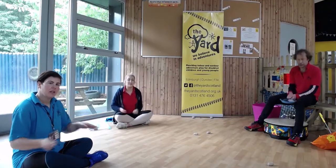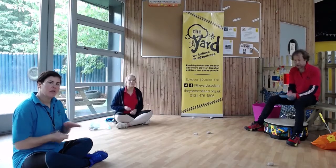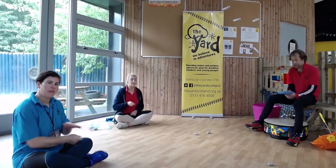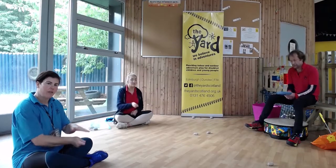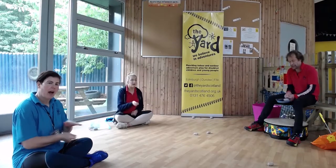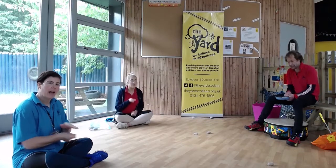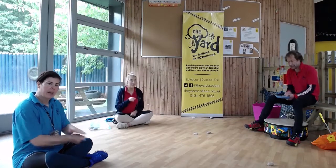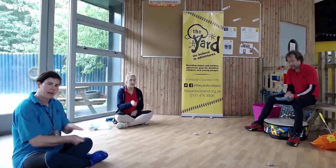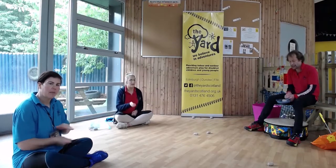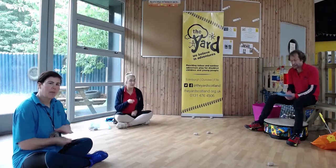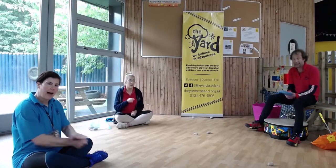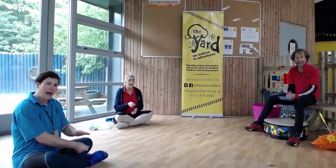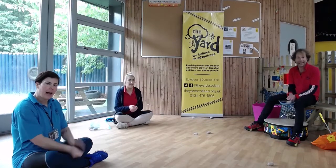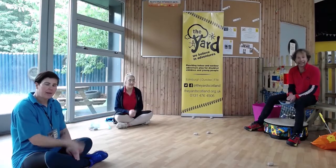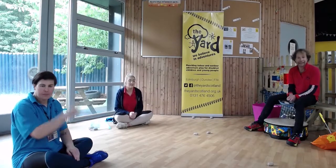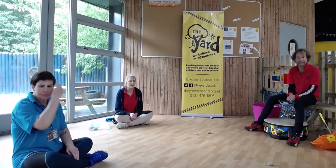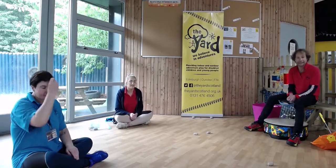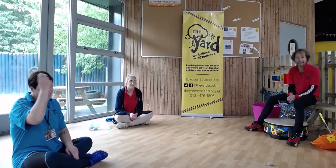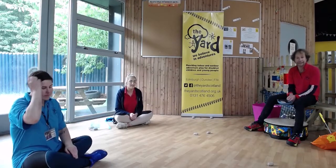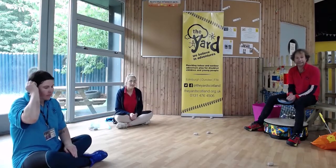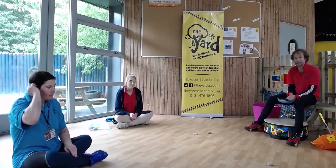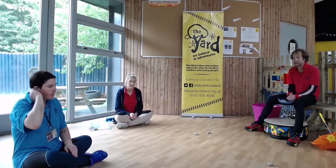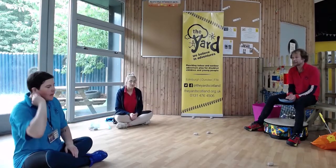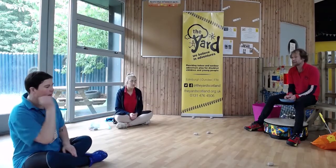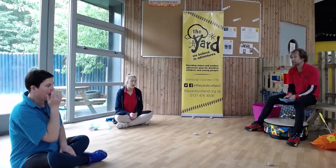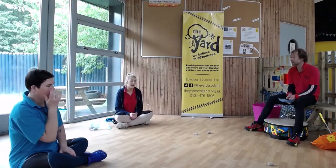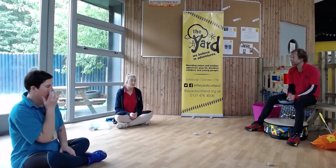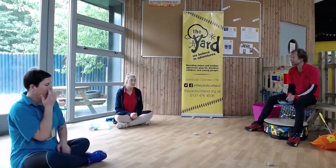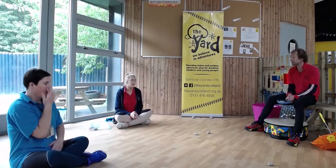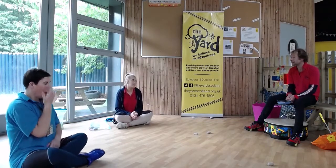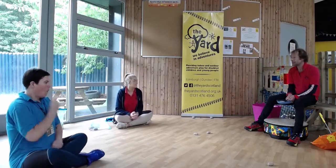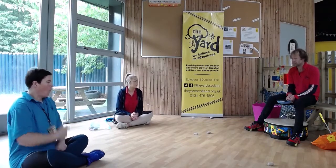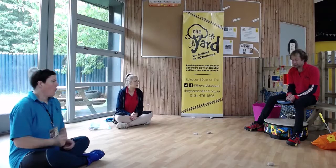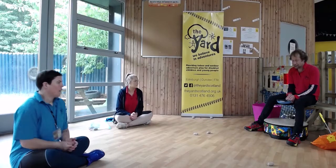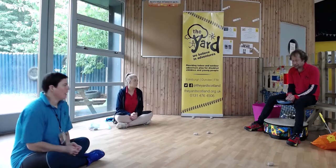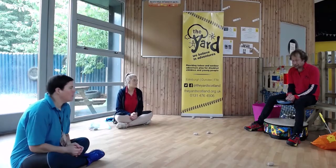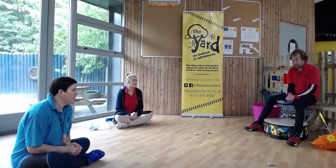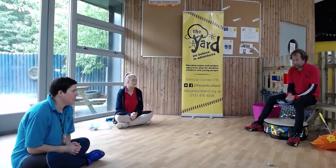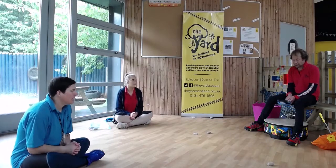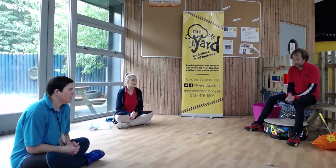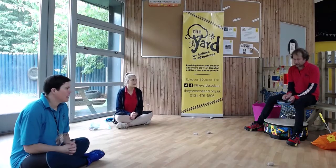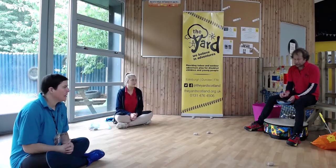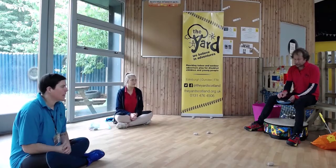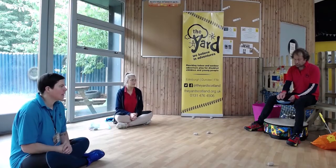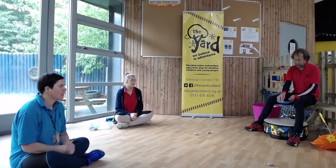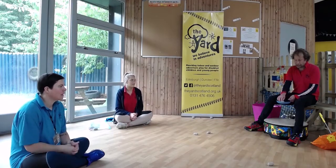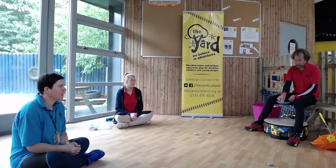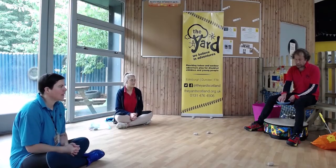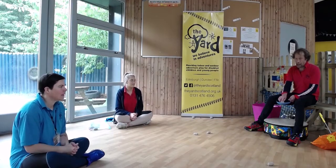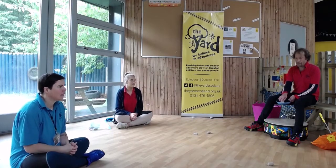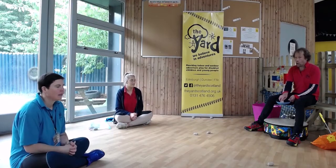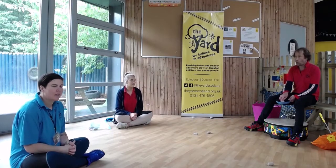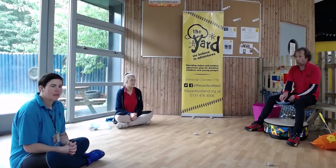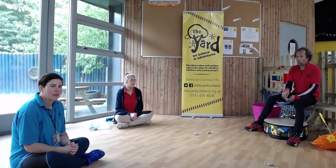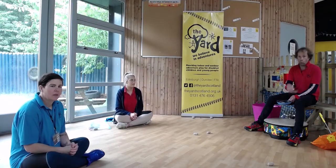Sausages by the pan. Should we count? Yes, please. Okay, we have